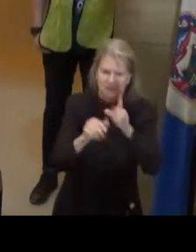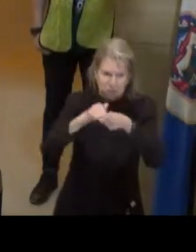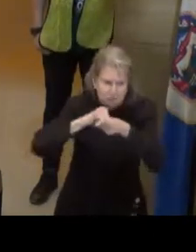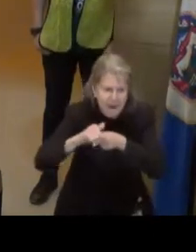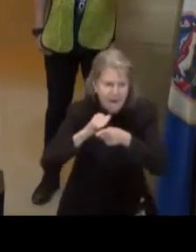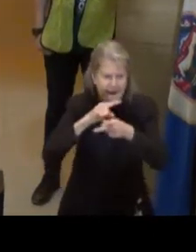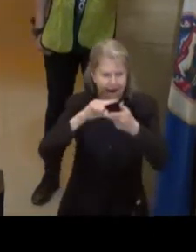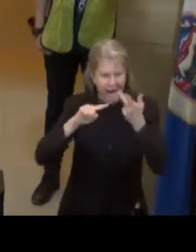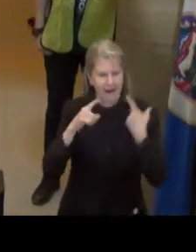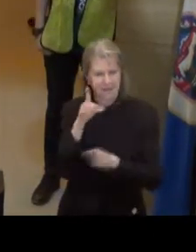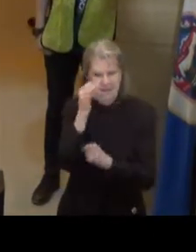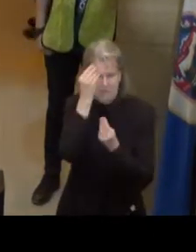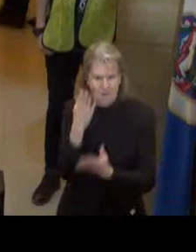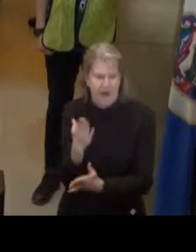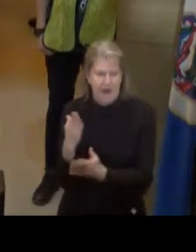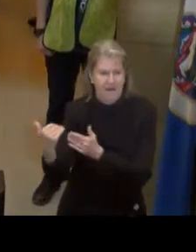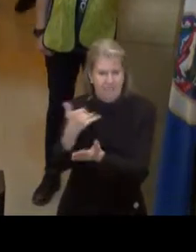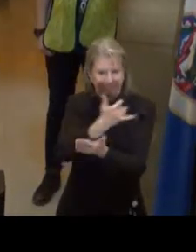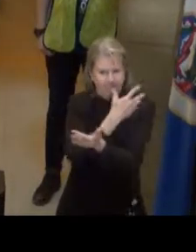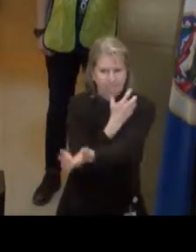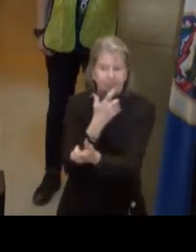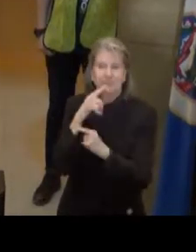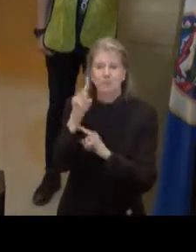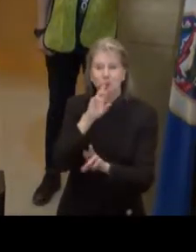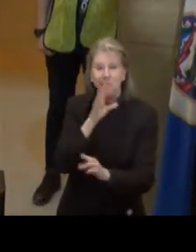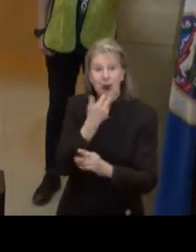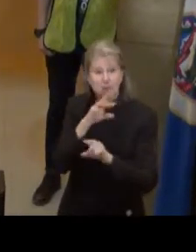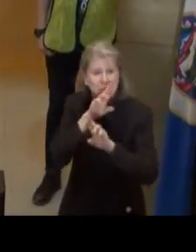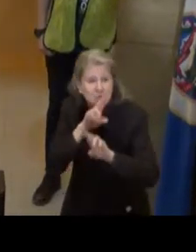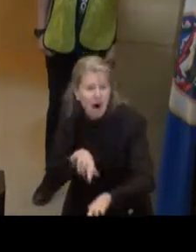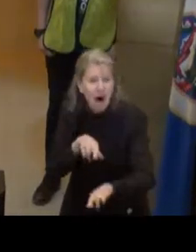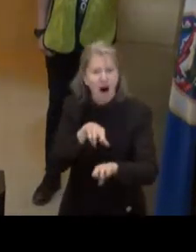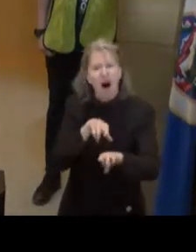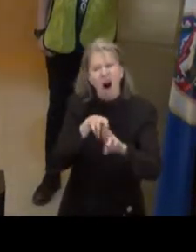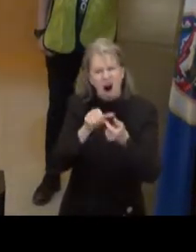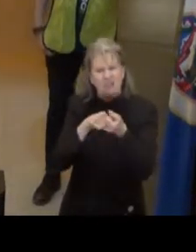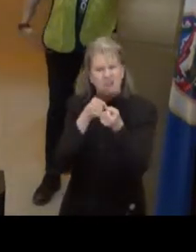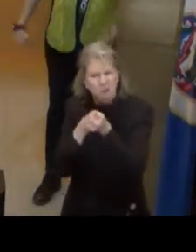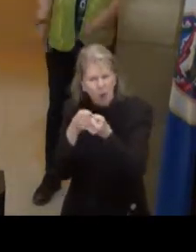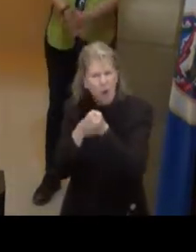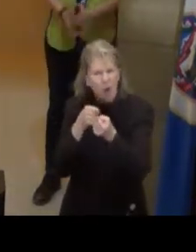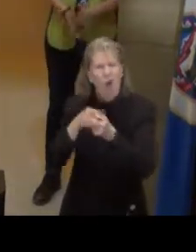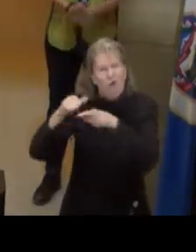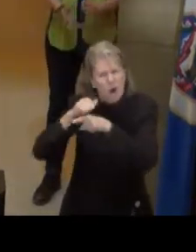better define, measure, and respond to the problem of bullying.